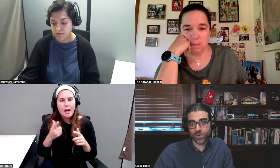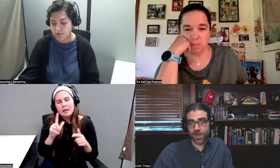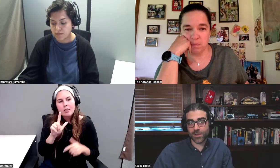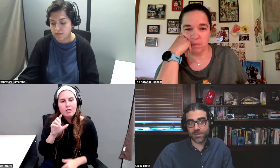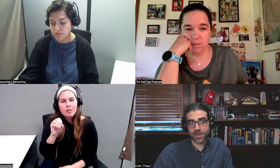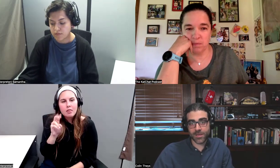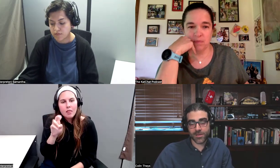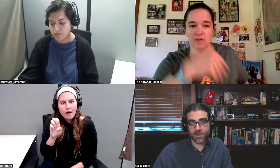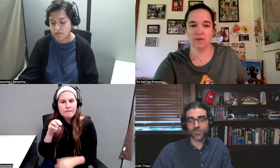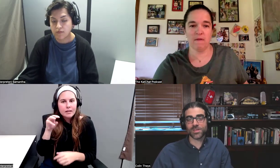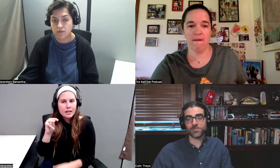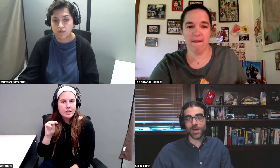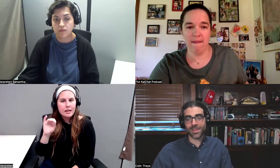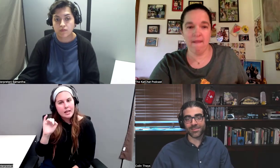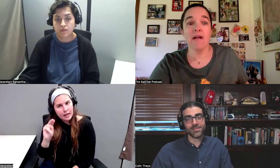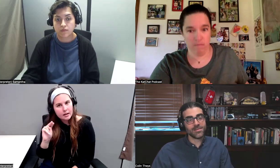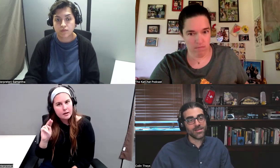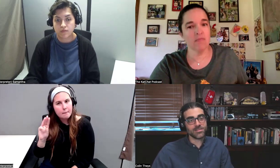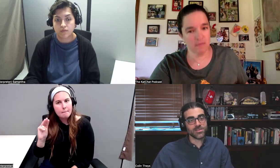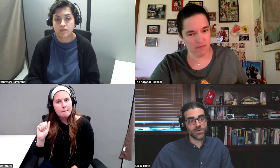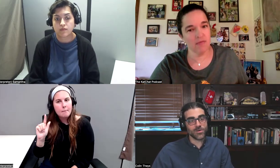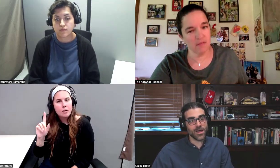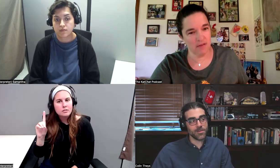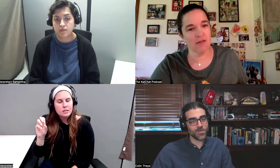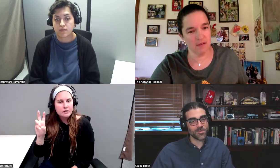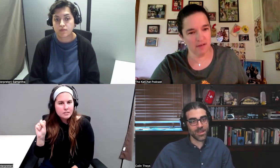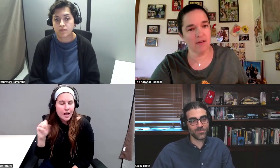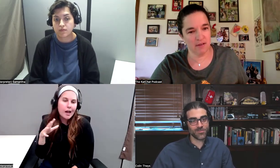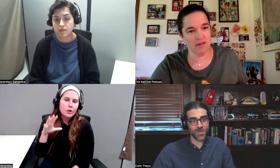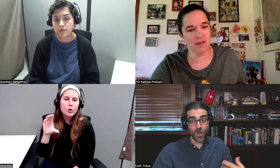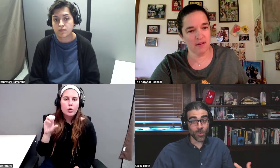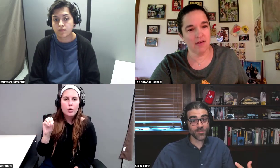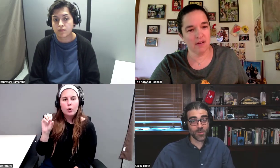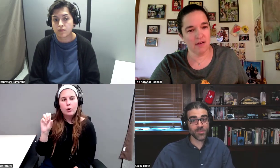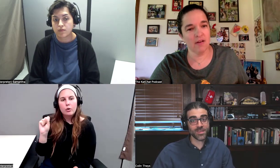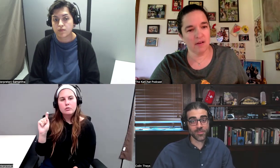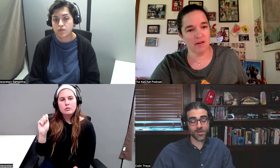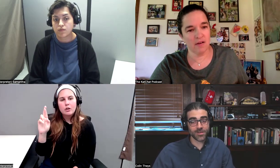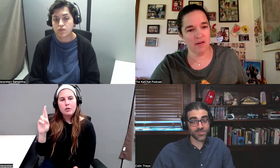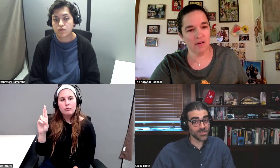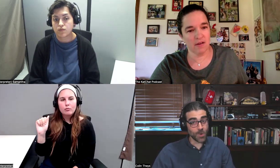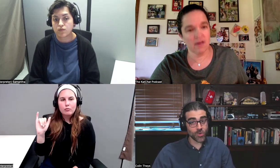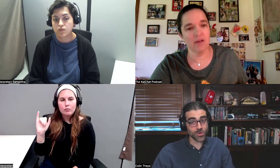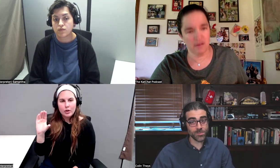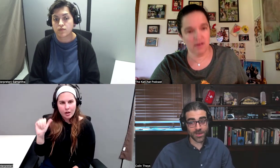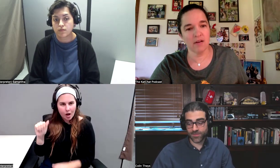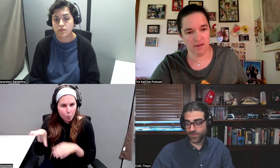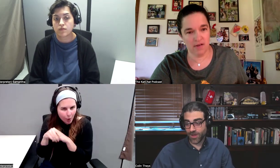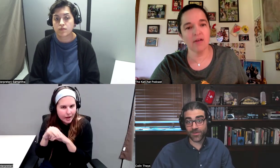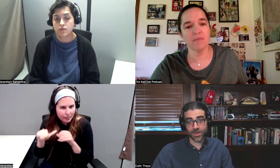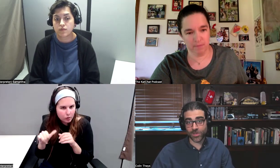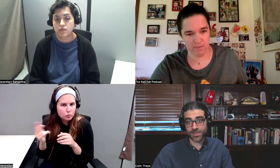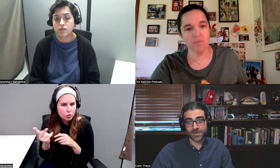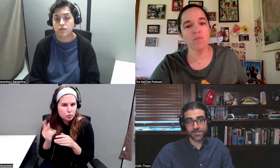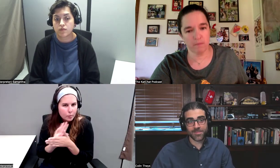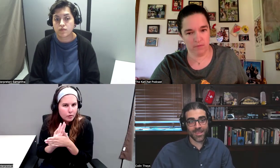also were on Costa Rican Wedding. And so we all work very well together. It's a very small crew, but they're very,